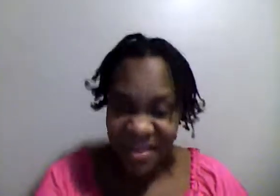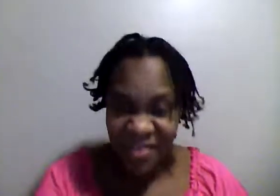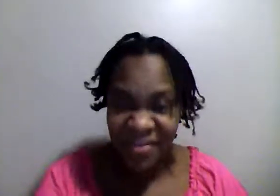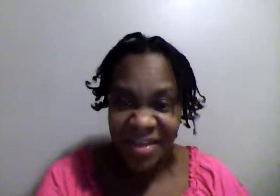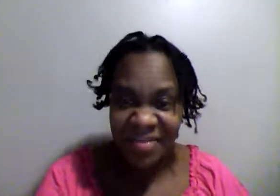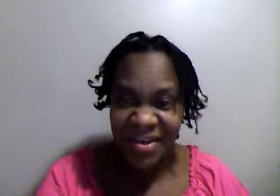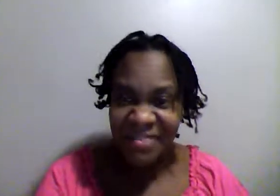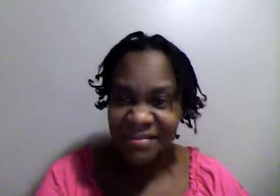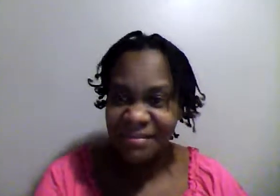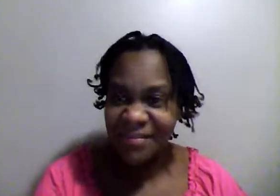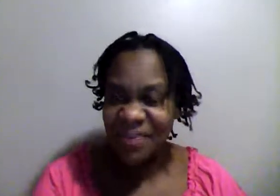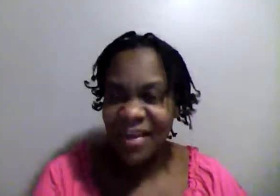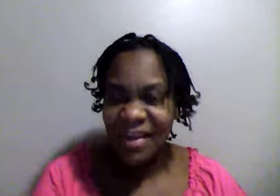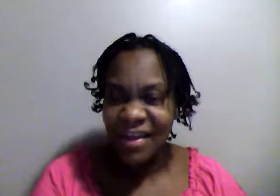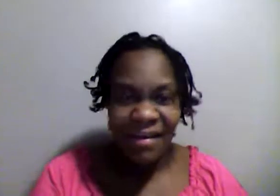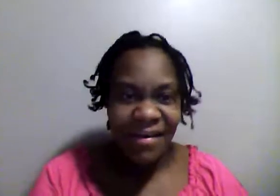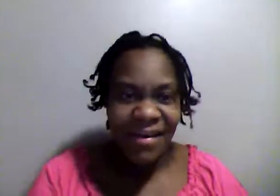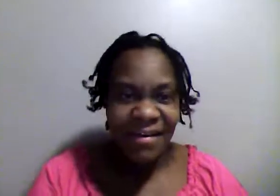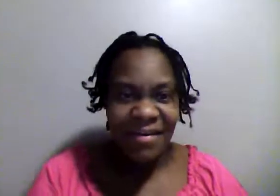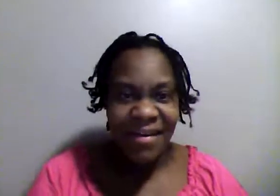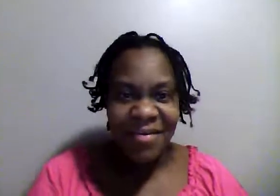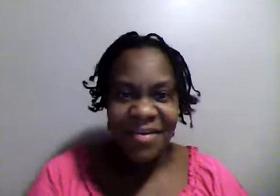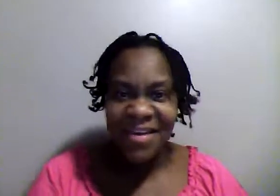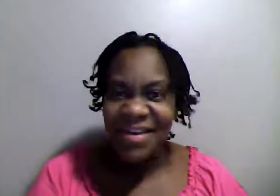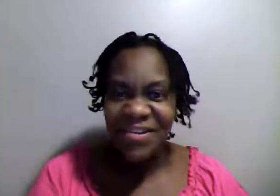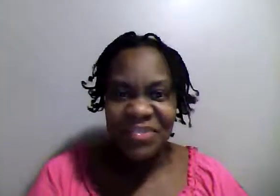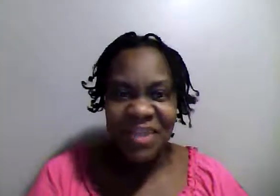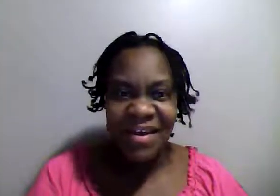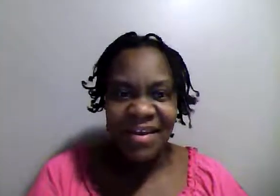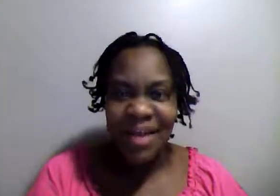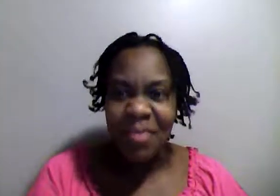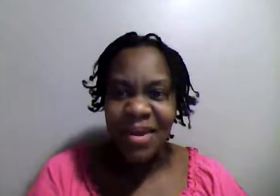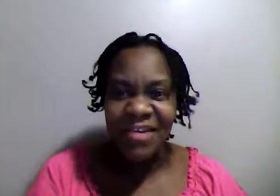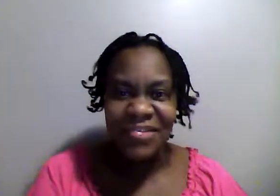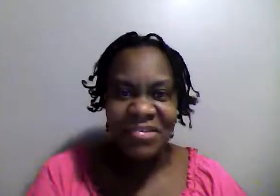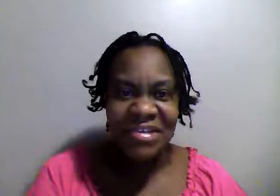fame, but I don't think they should be on camera. There's no reason for